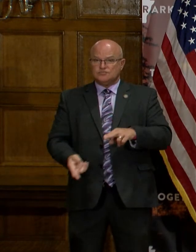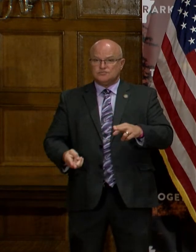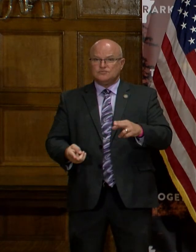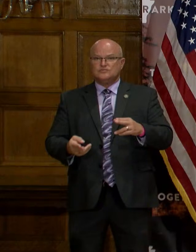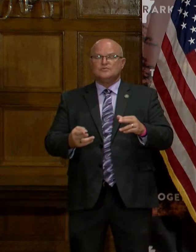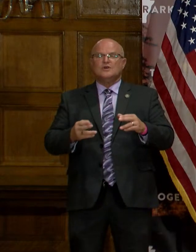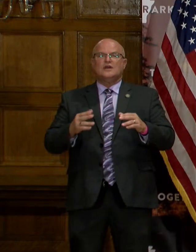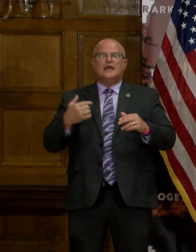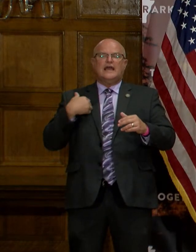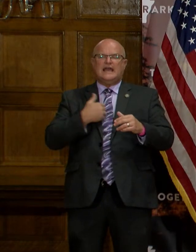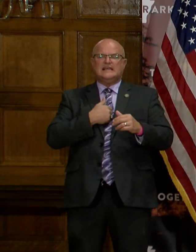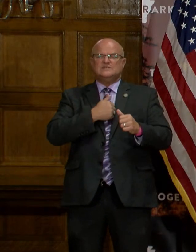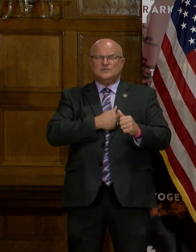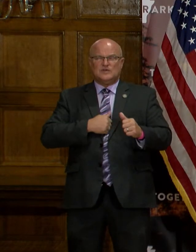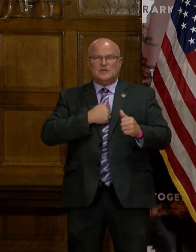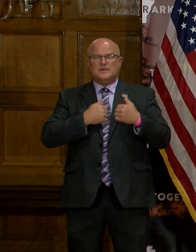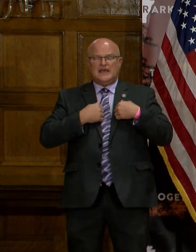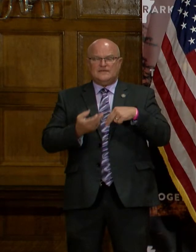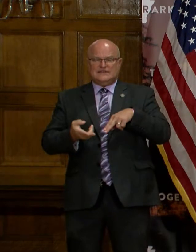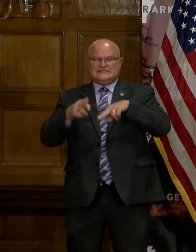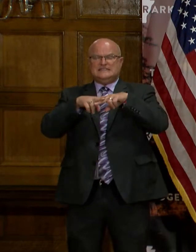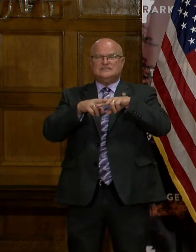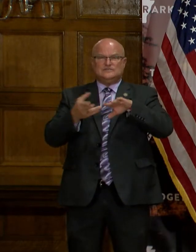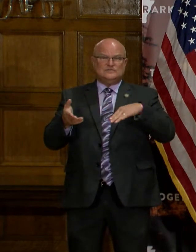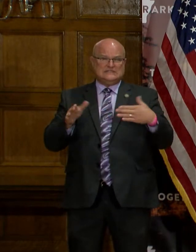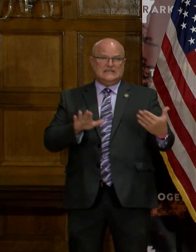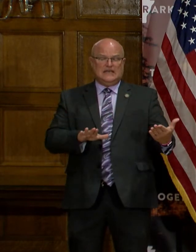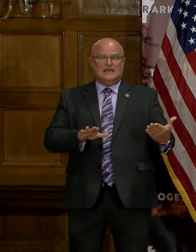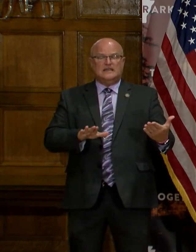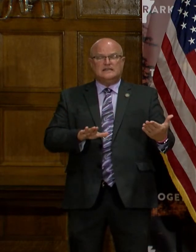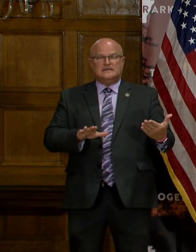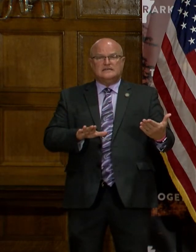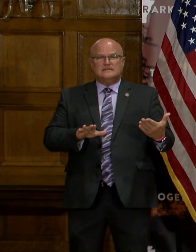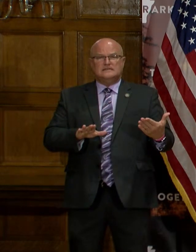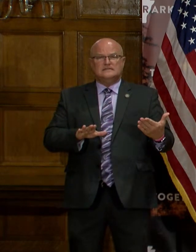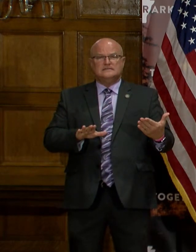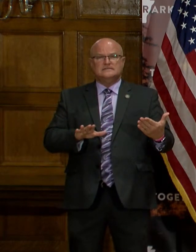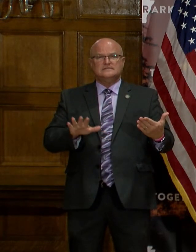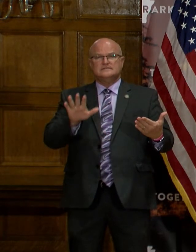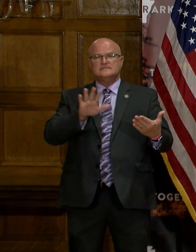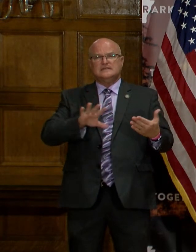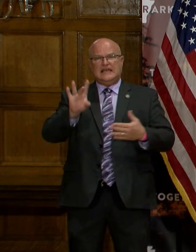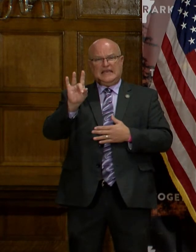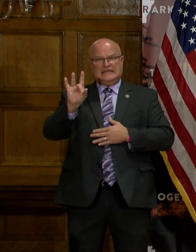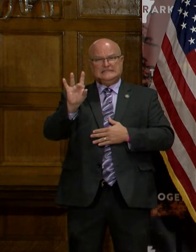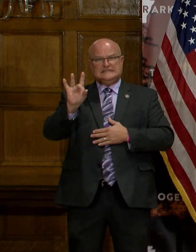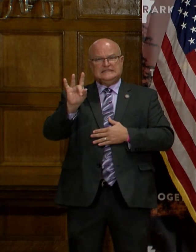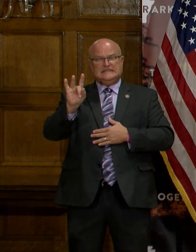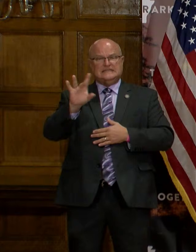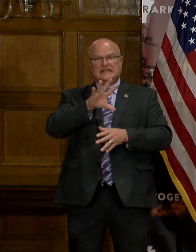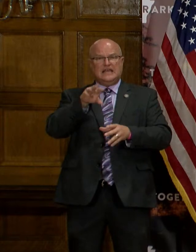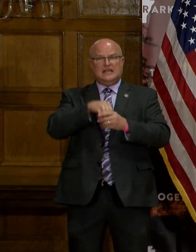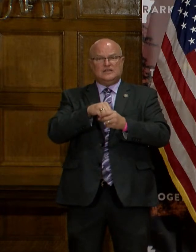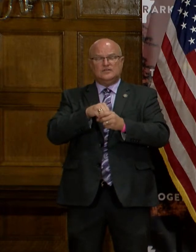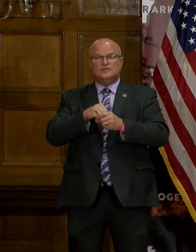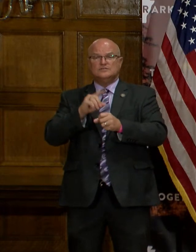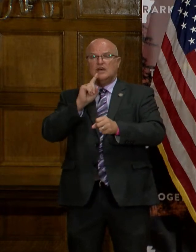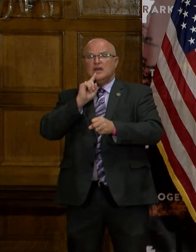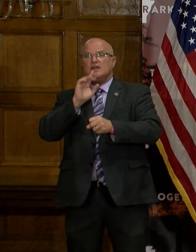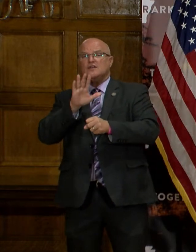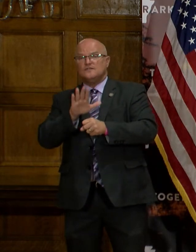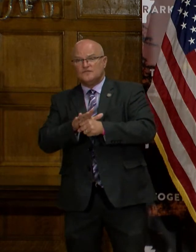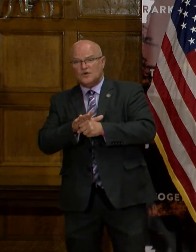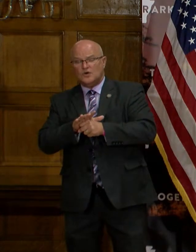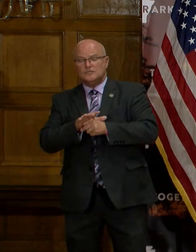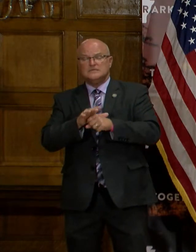course, regrettably, we have additional deaths of 18 that includes both confirmed